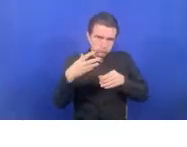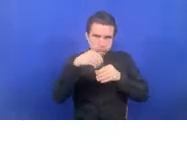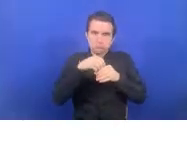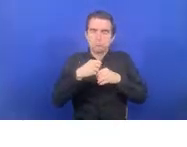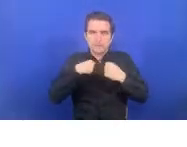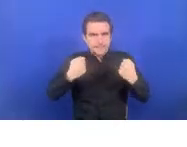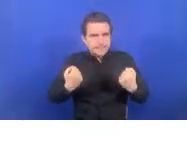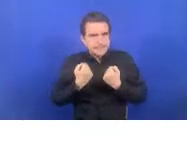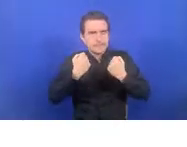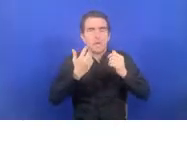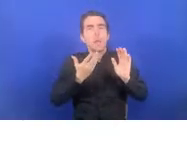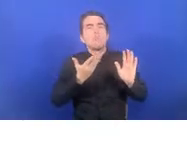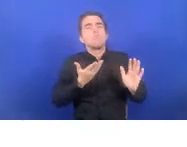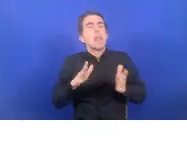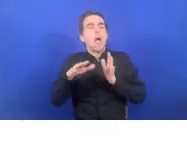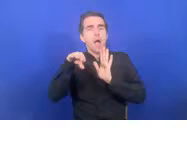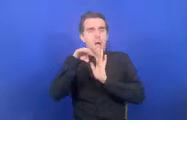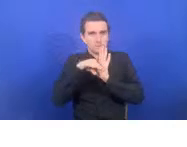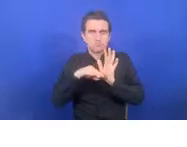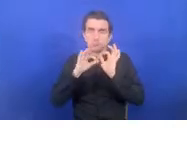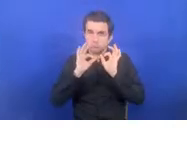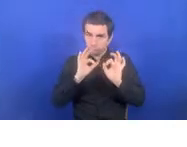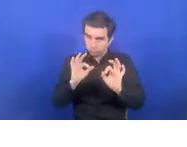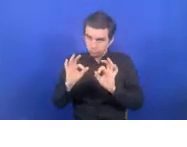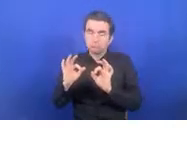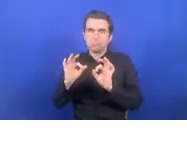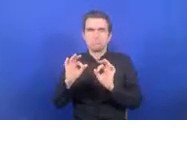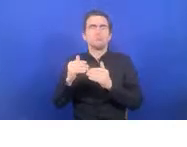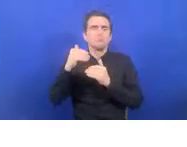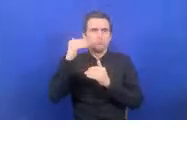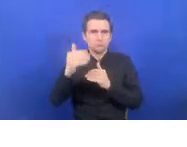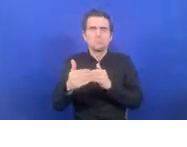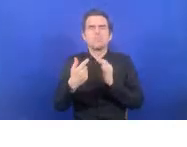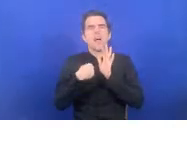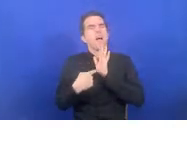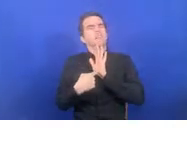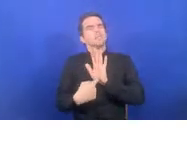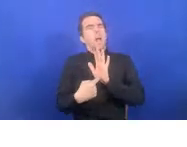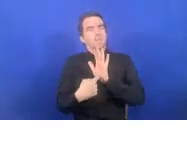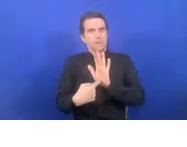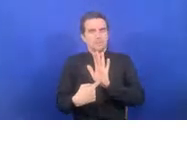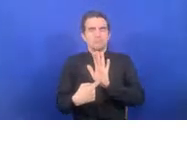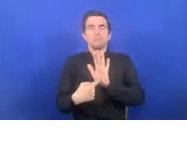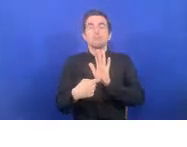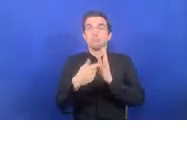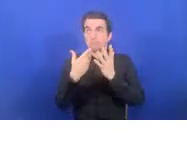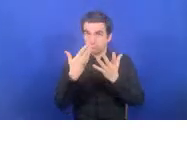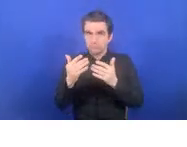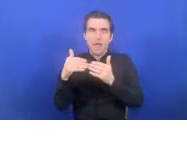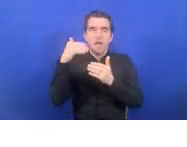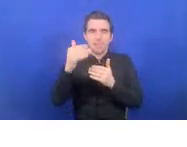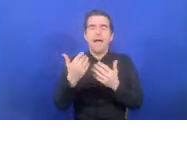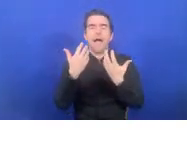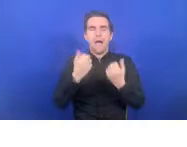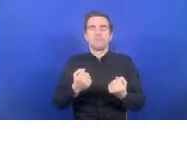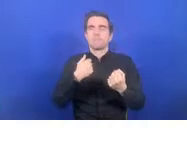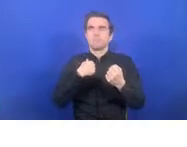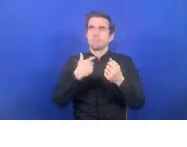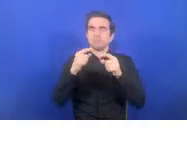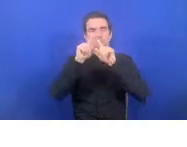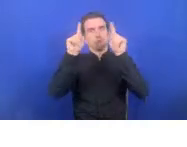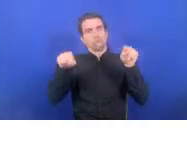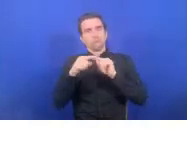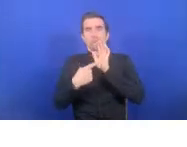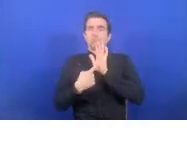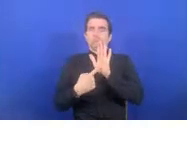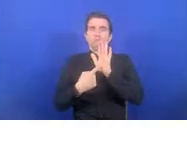actions, budgets, timeline, staff, and indicators. So again, just to reiterate, you don't need to fill